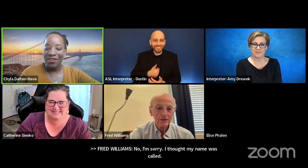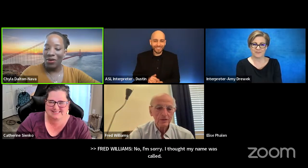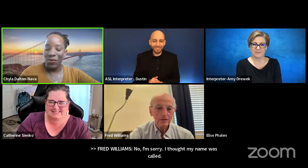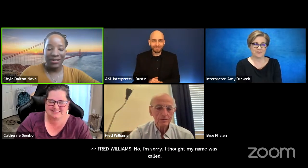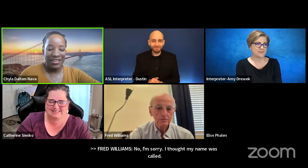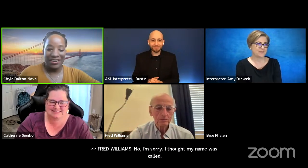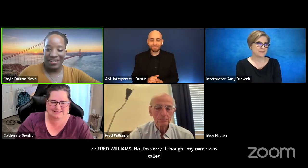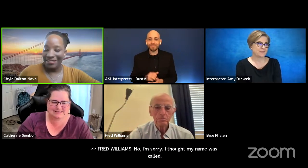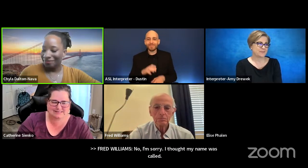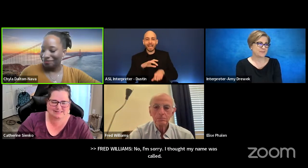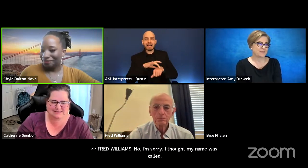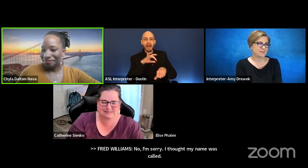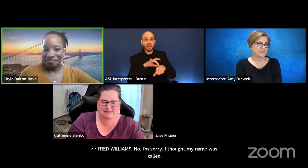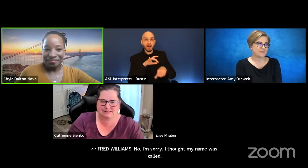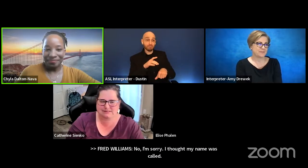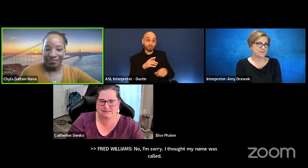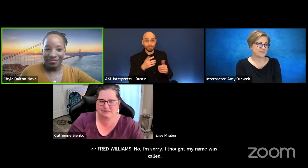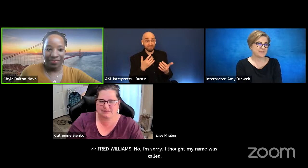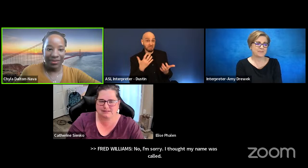We'll get your vote while you're here then.